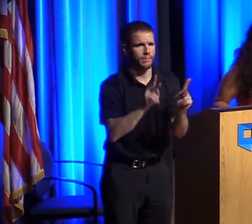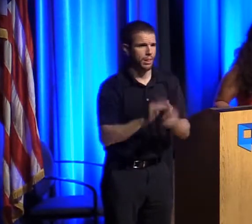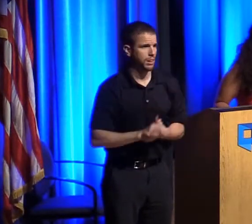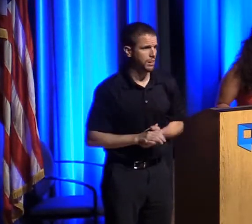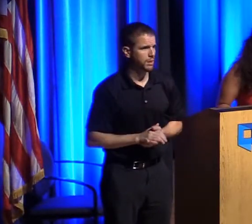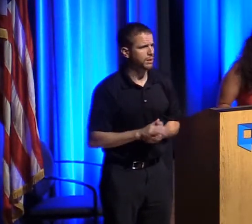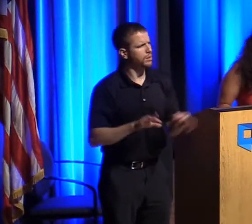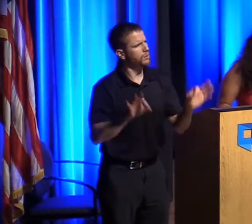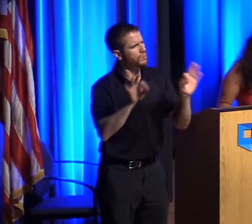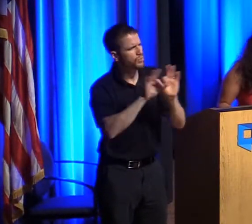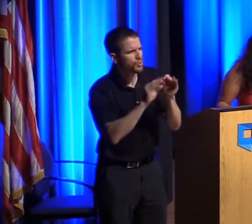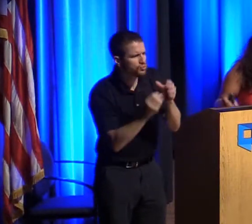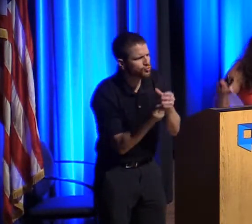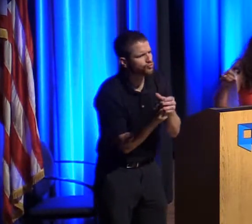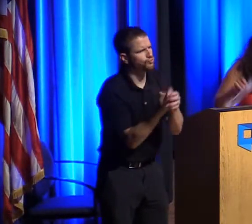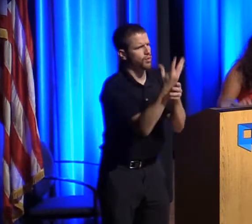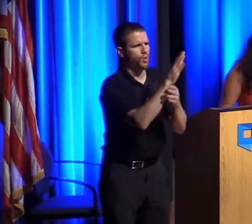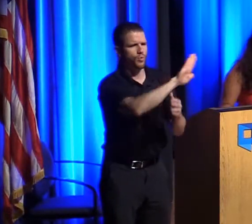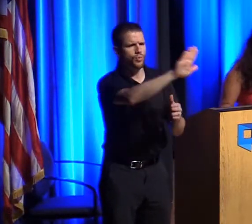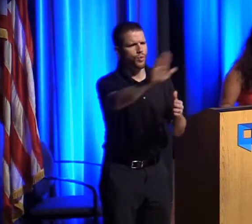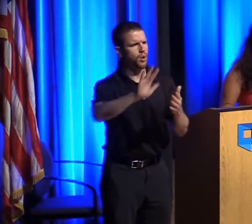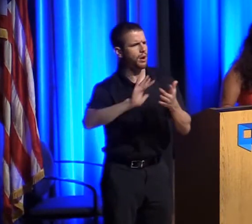way to do the learning that you want to